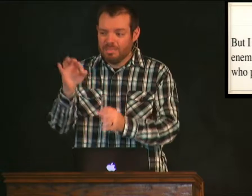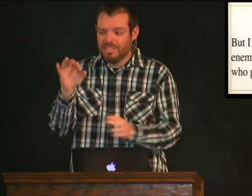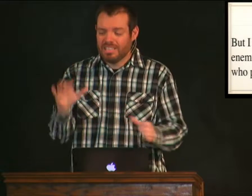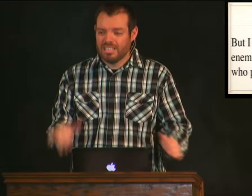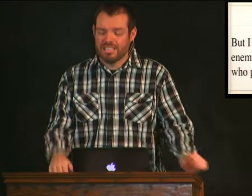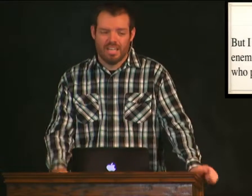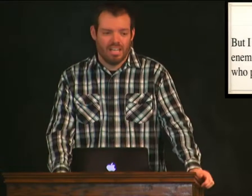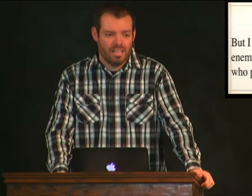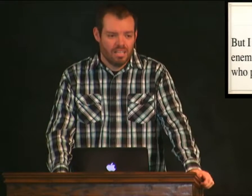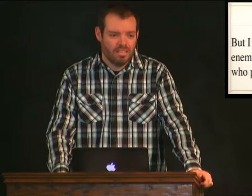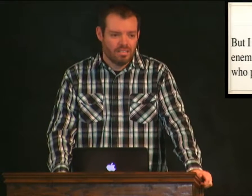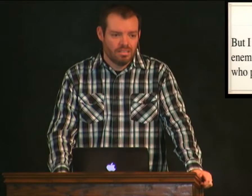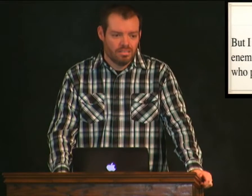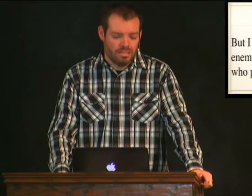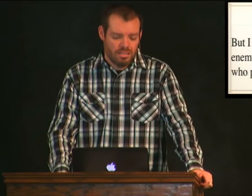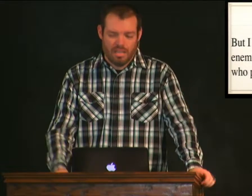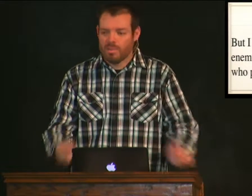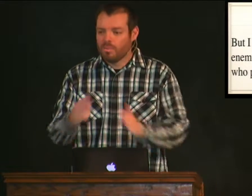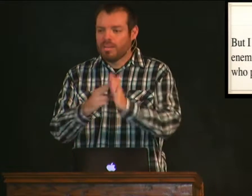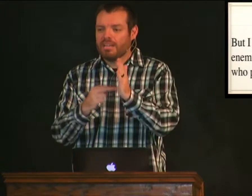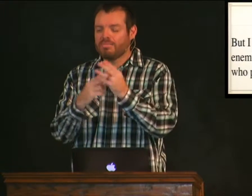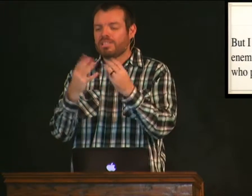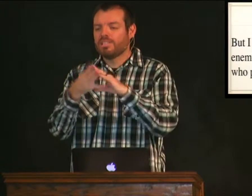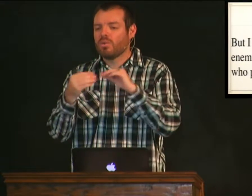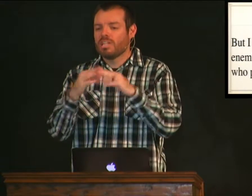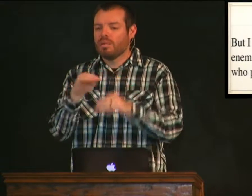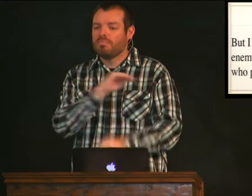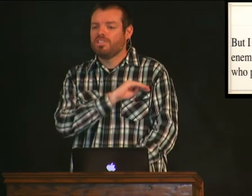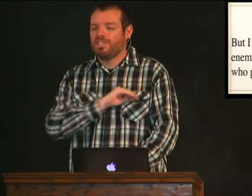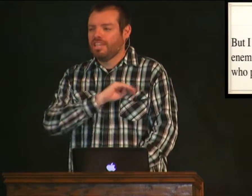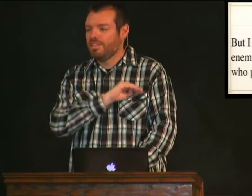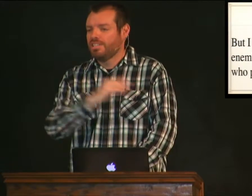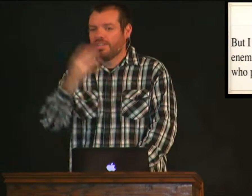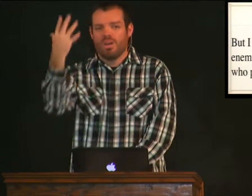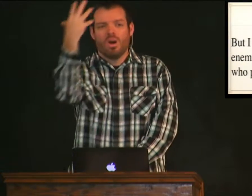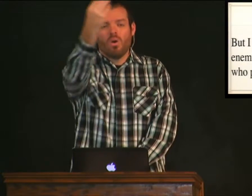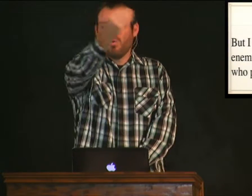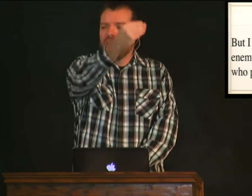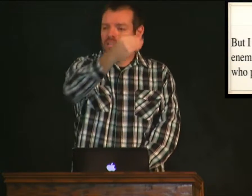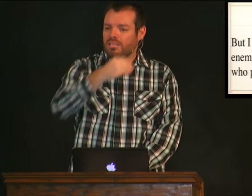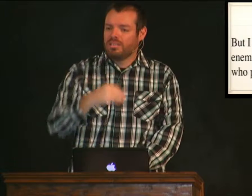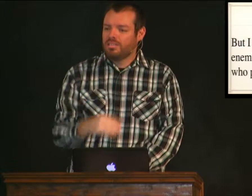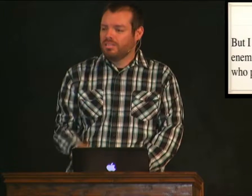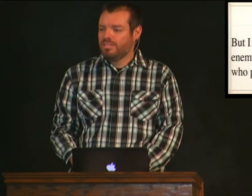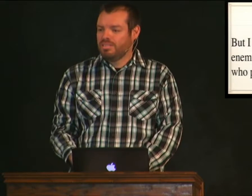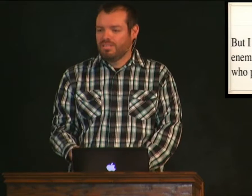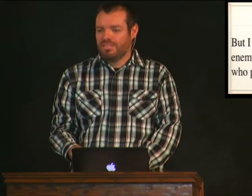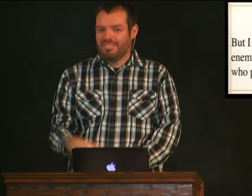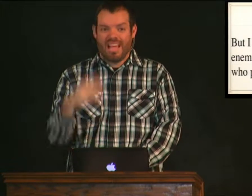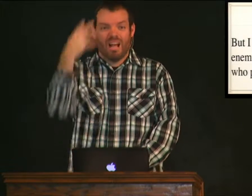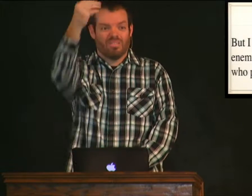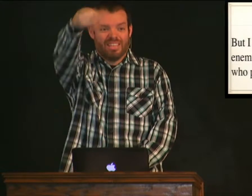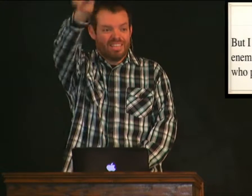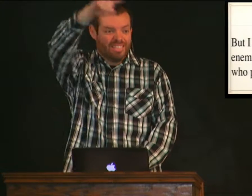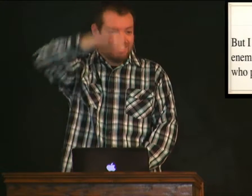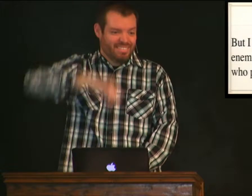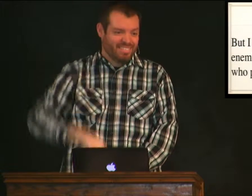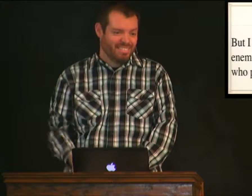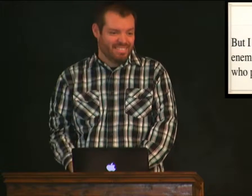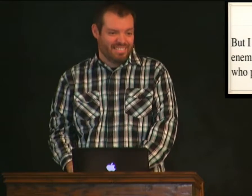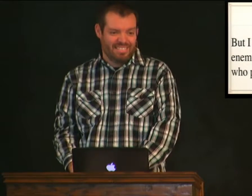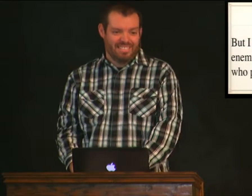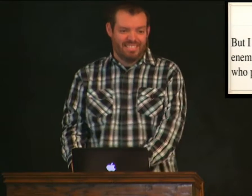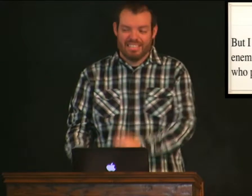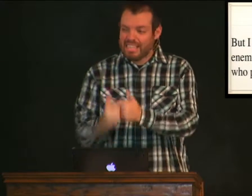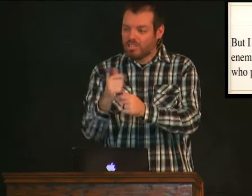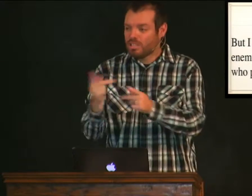It's the Spirit that does that. I mean, I've read many stories about missionaries going out there